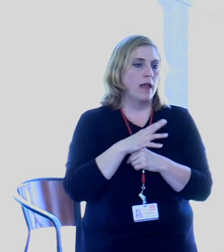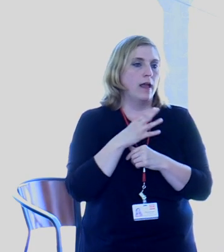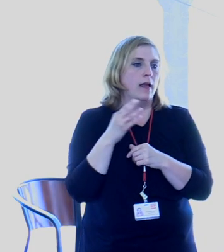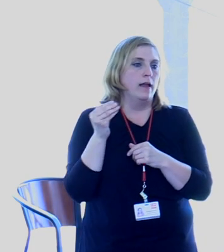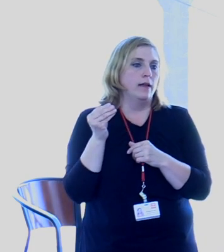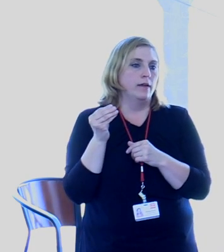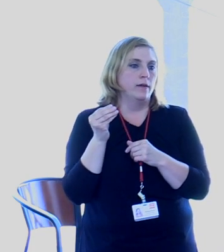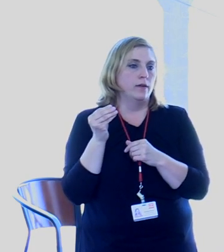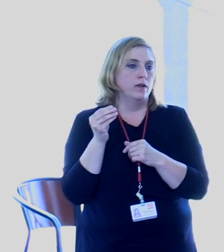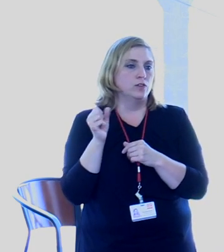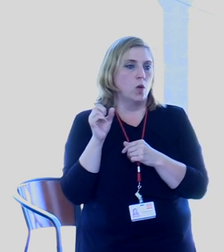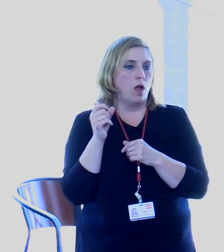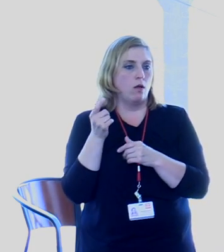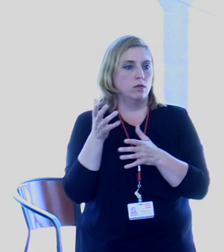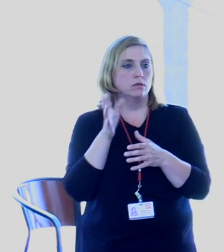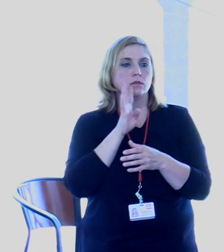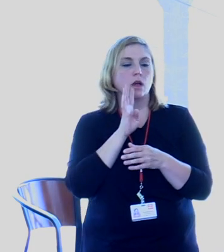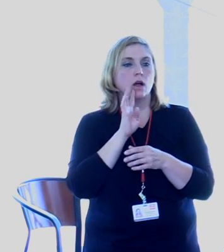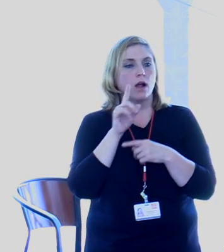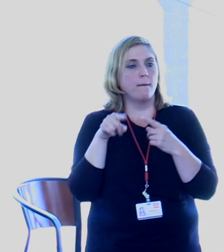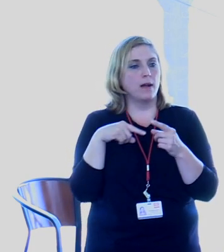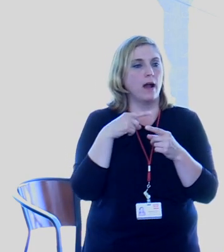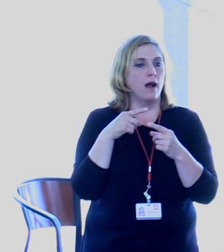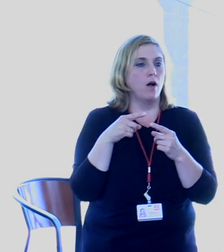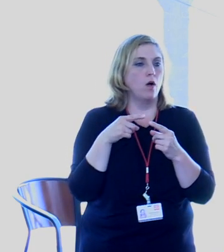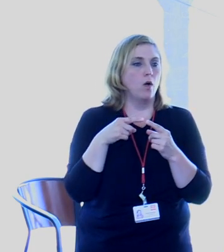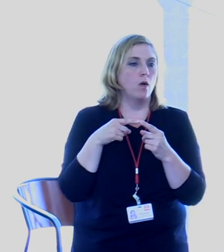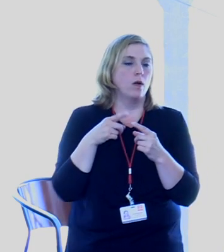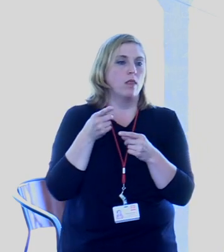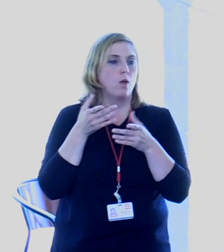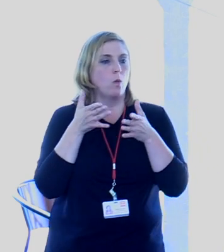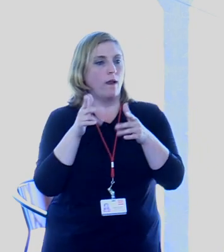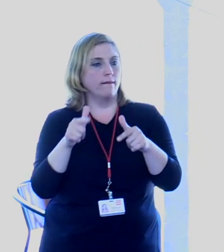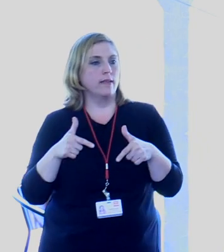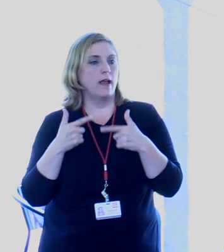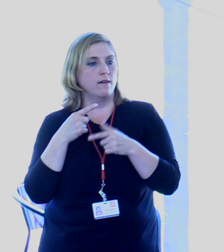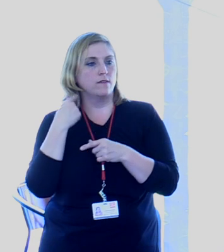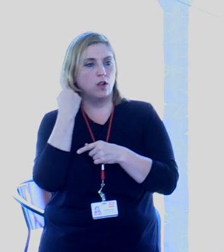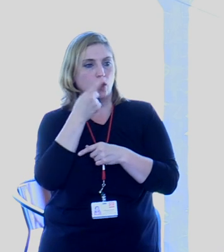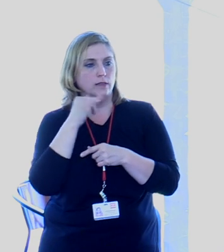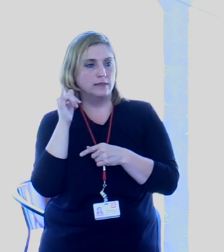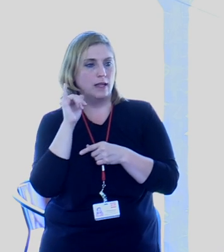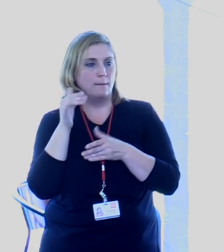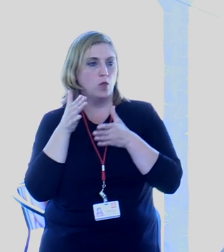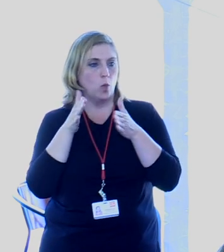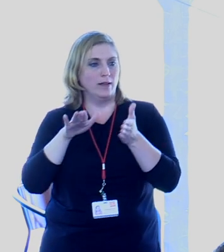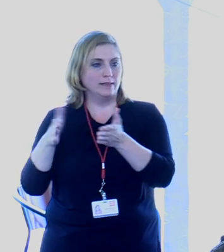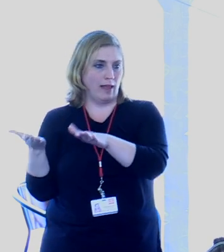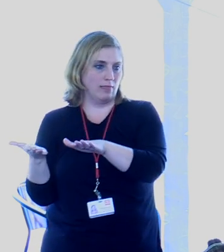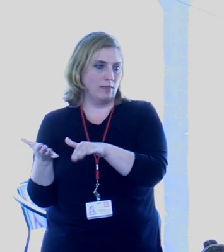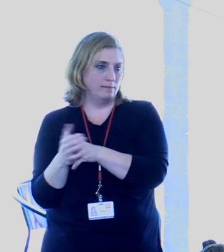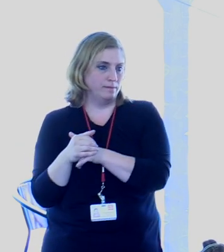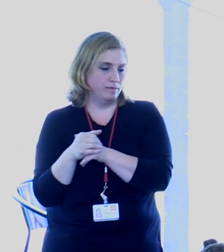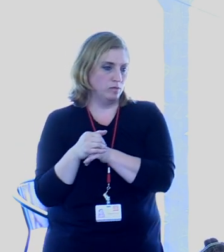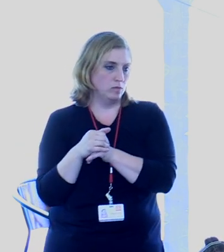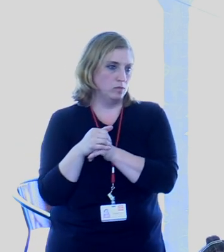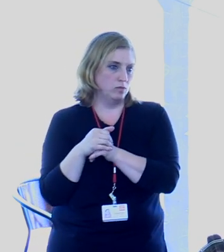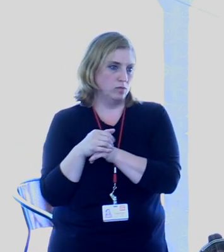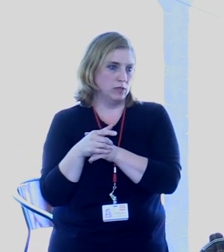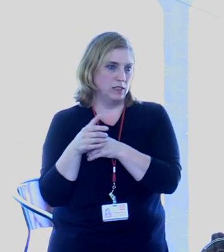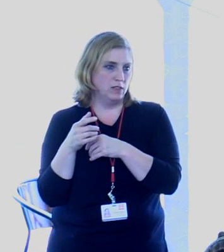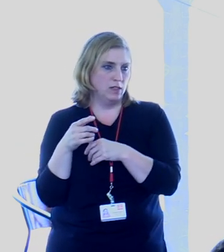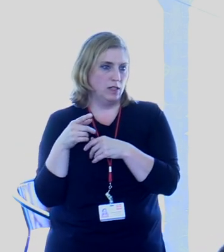And so what I want to talk about is this way of life that looks like the way of death, okay?